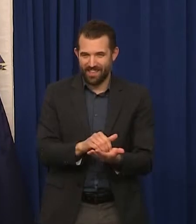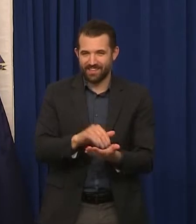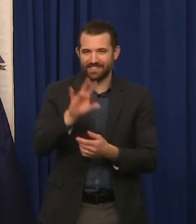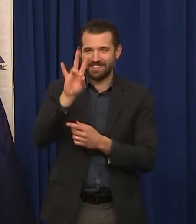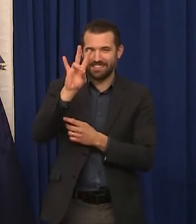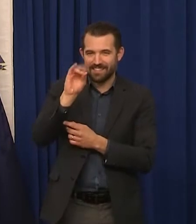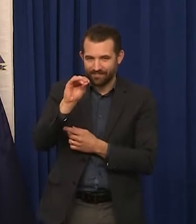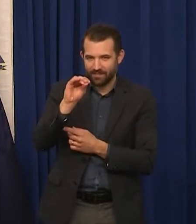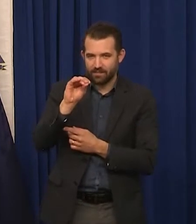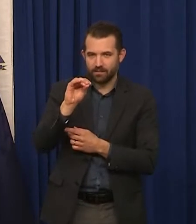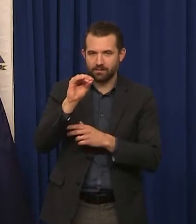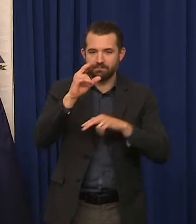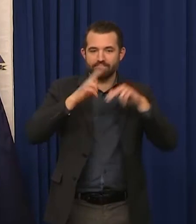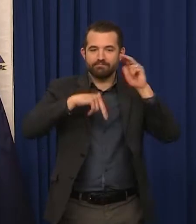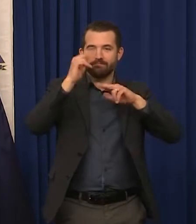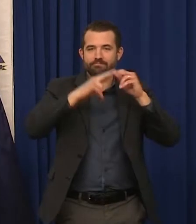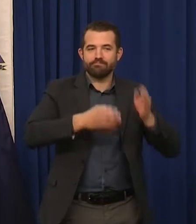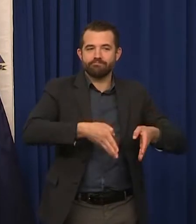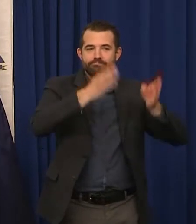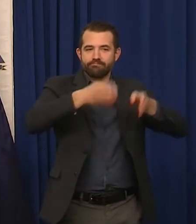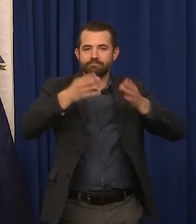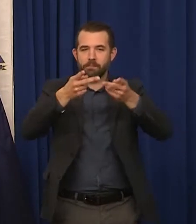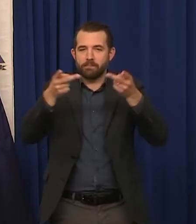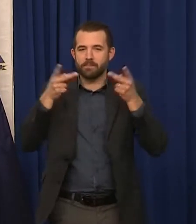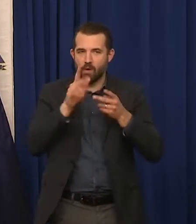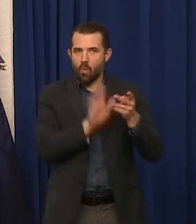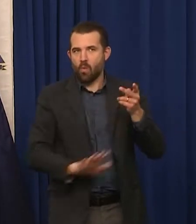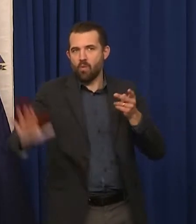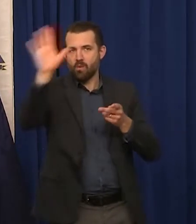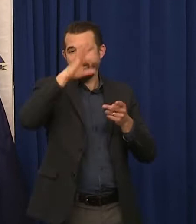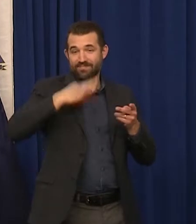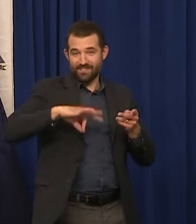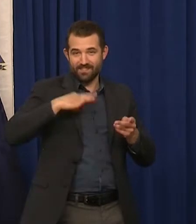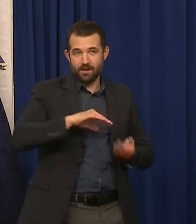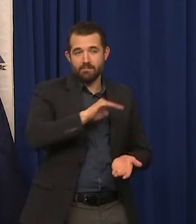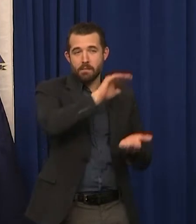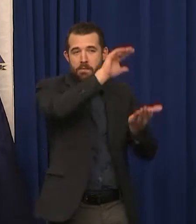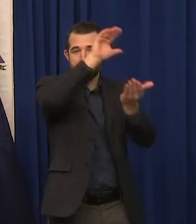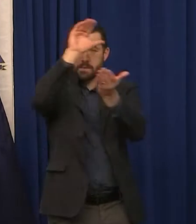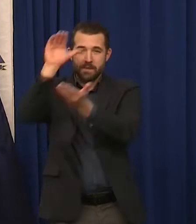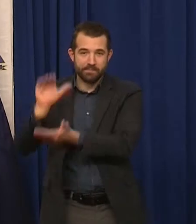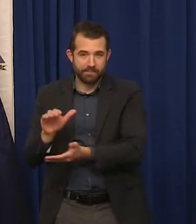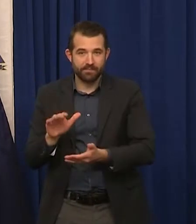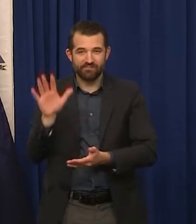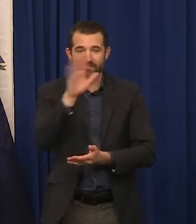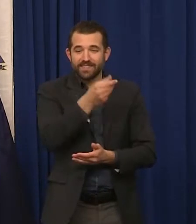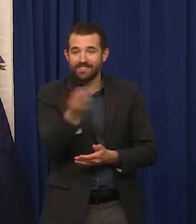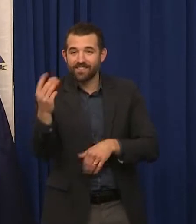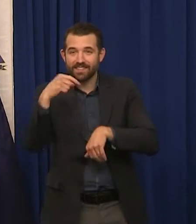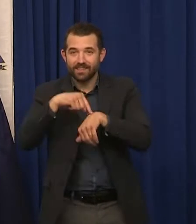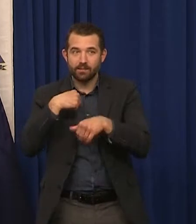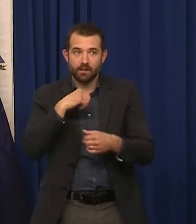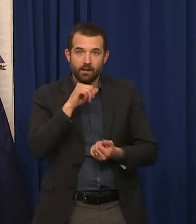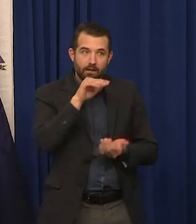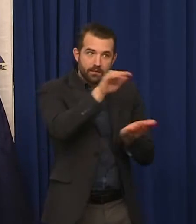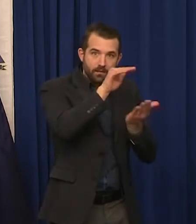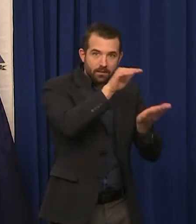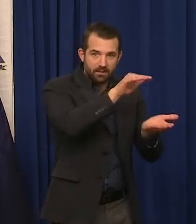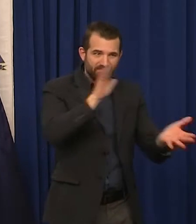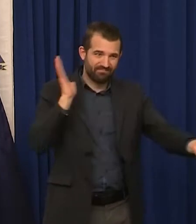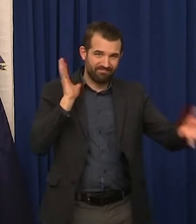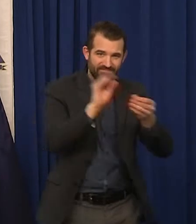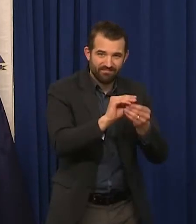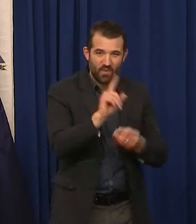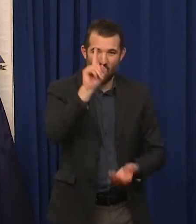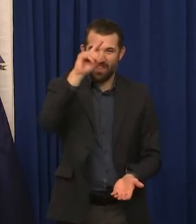1,070 facilities across the state. Again, some of those facilities have received multiple orders, but there have been 1,070